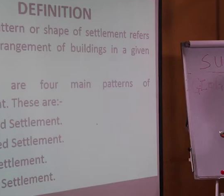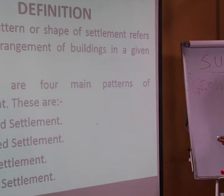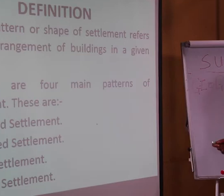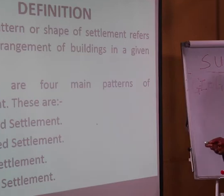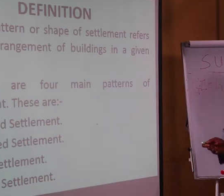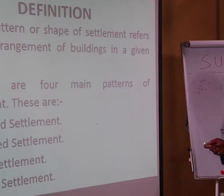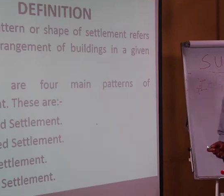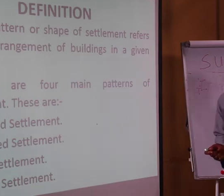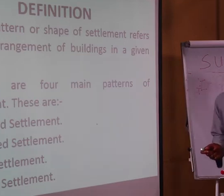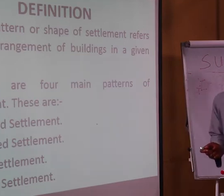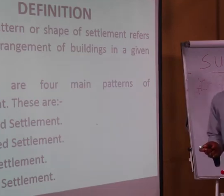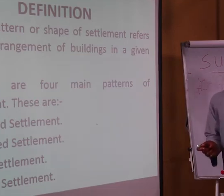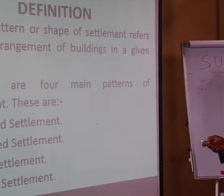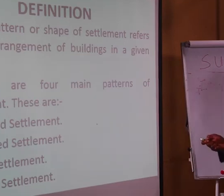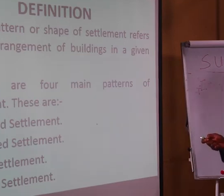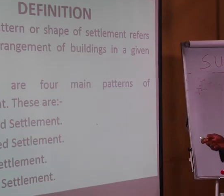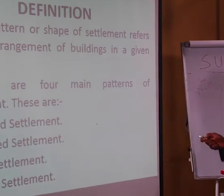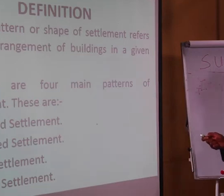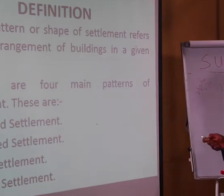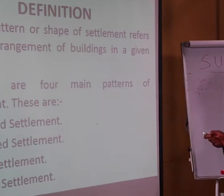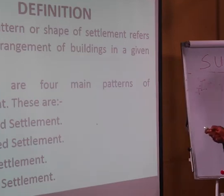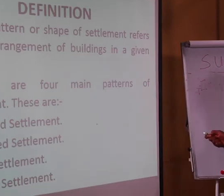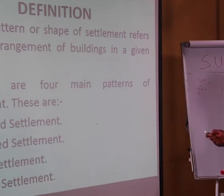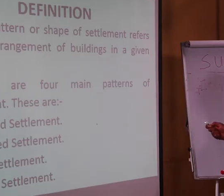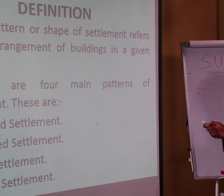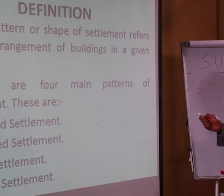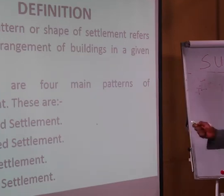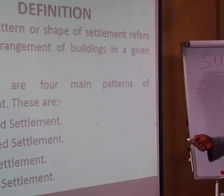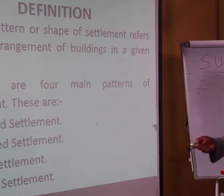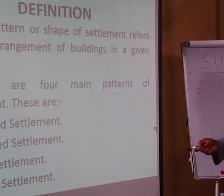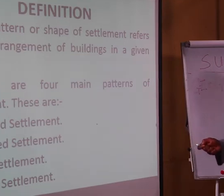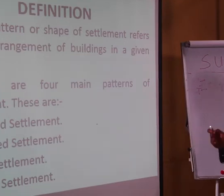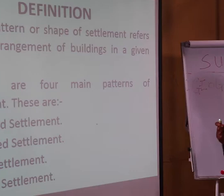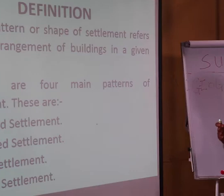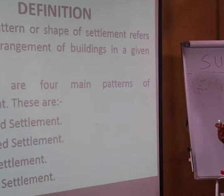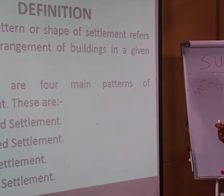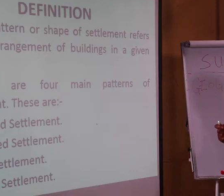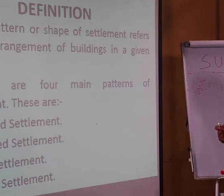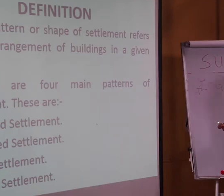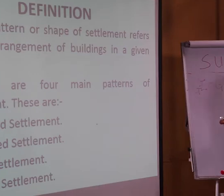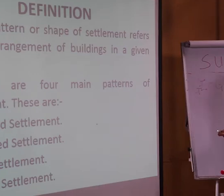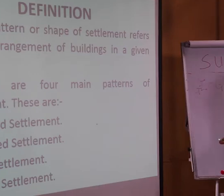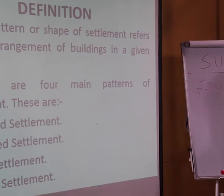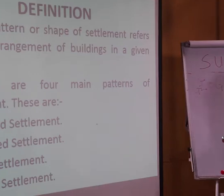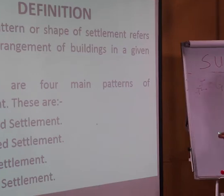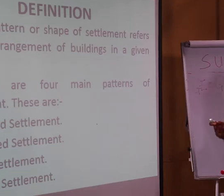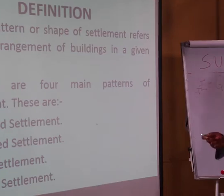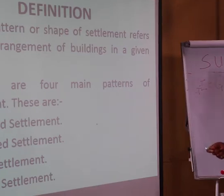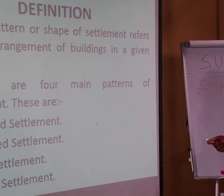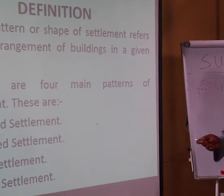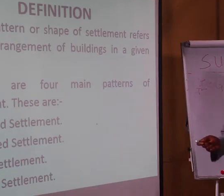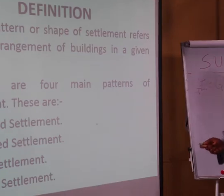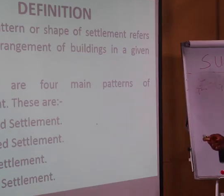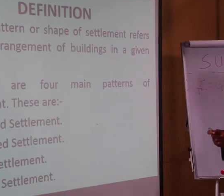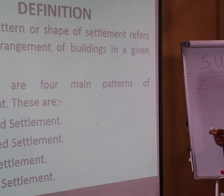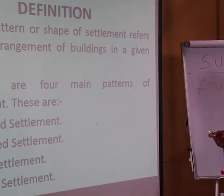in a given area. There are 4 main patterns of settlement. 1, we have